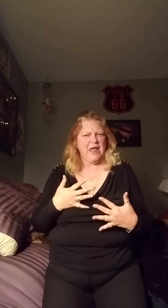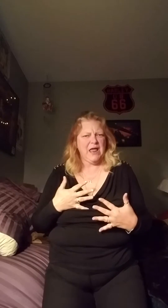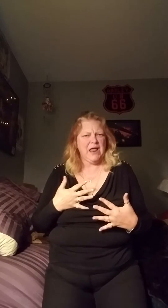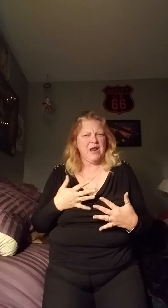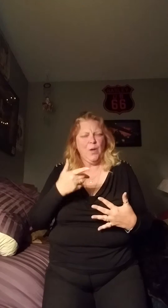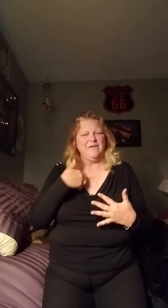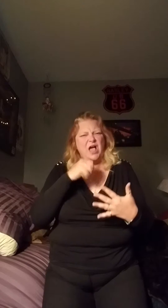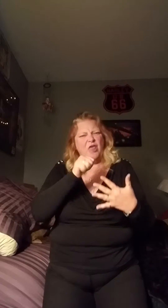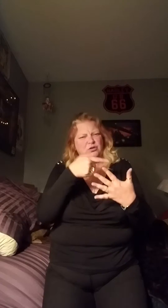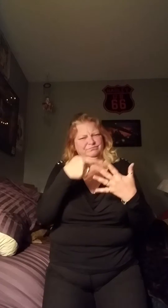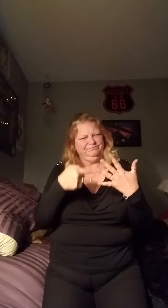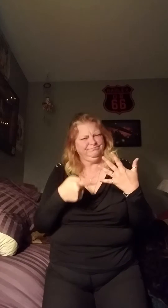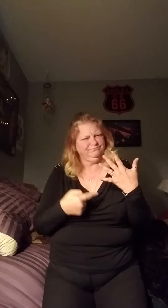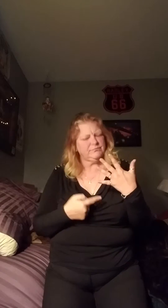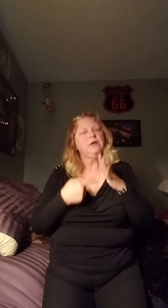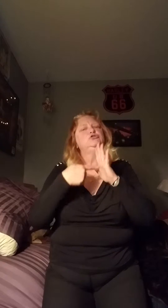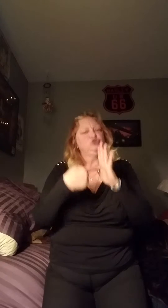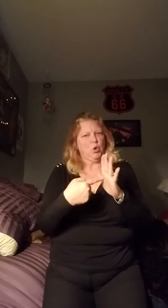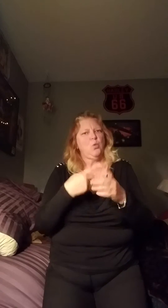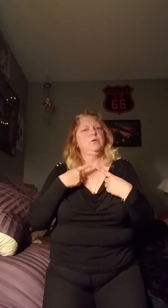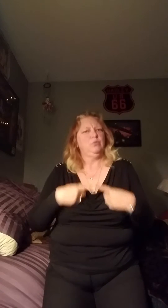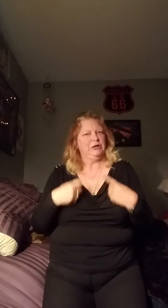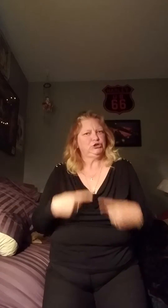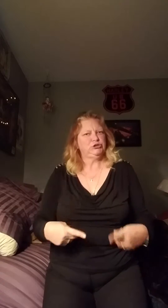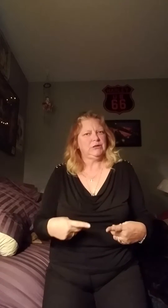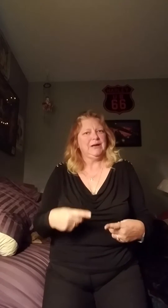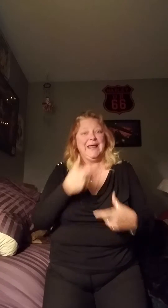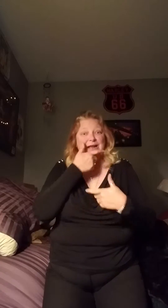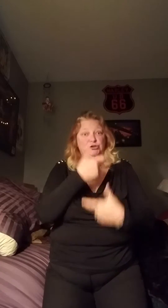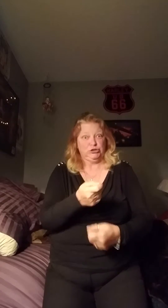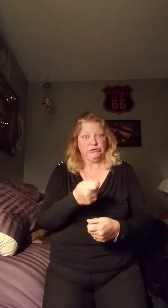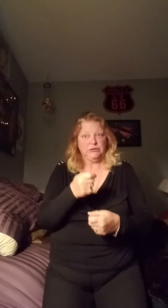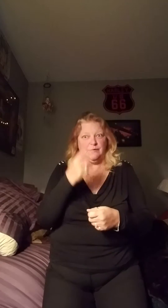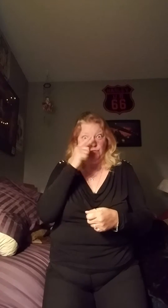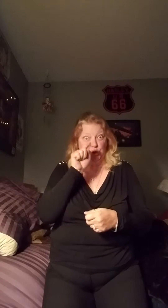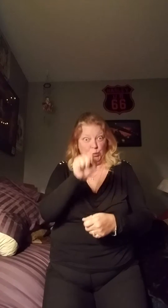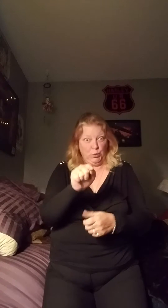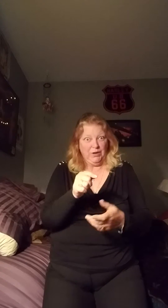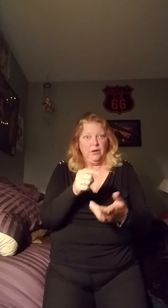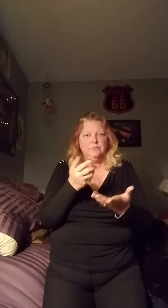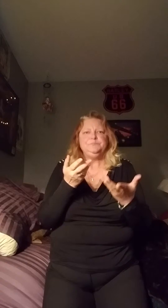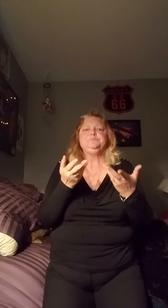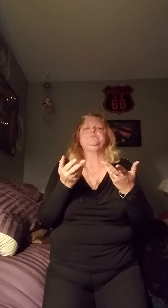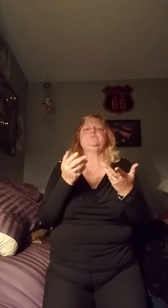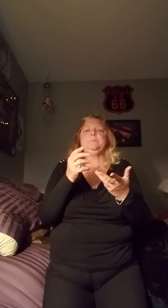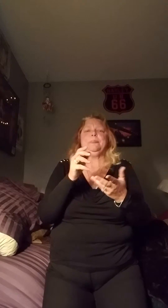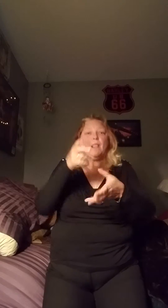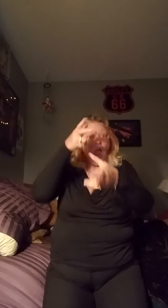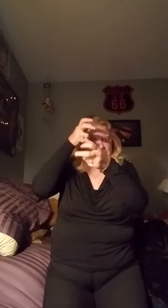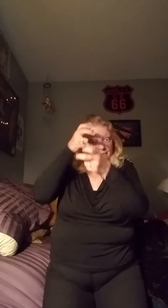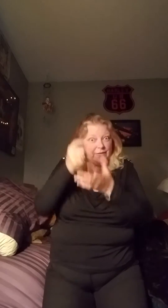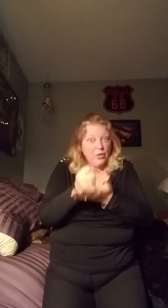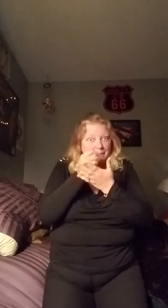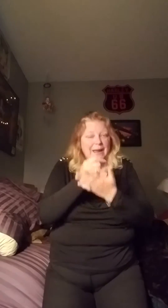depression, an excellent treatment for you is some combination of cognitive behavioral therapy and possibly antidepressant